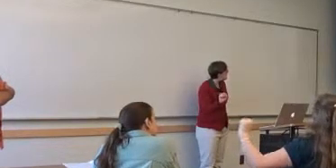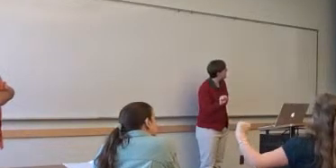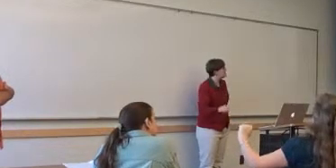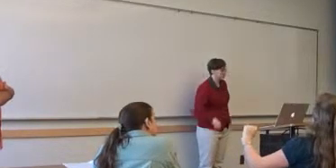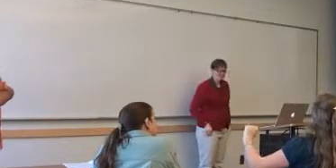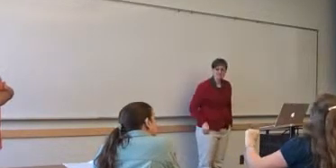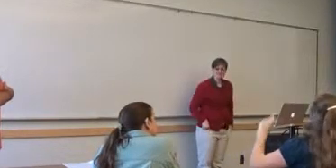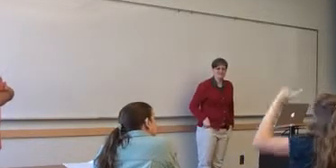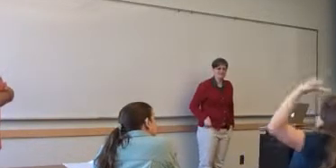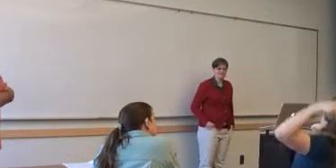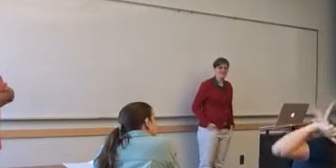C.